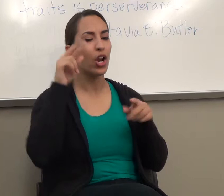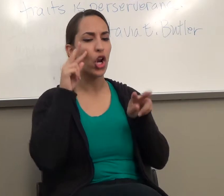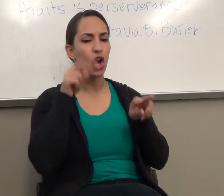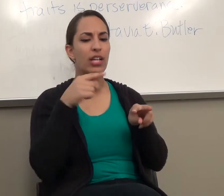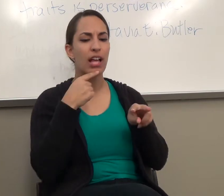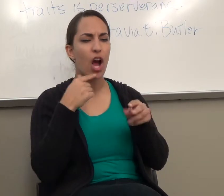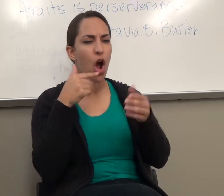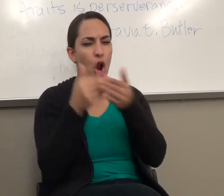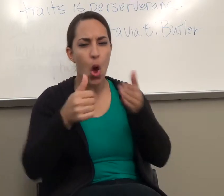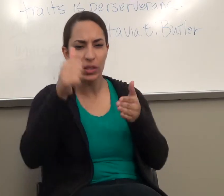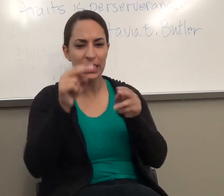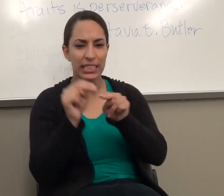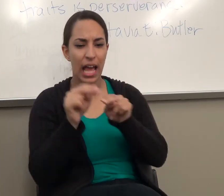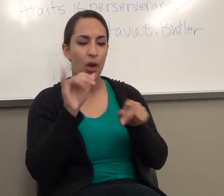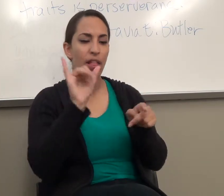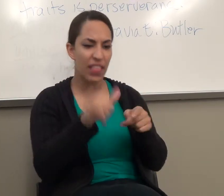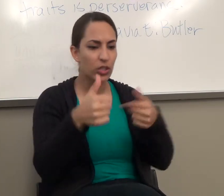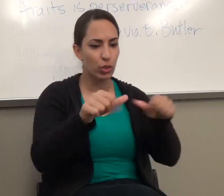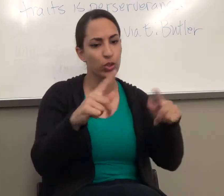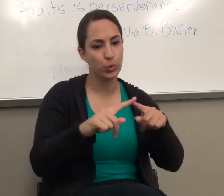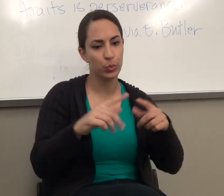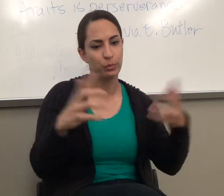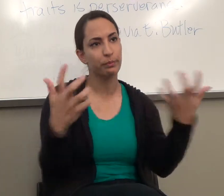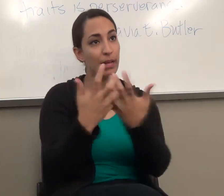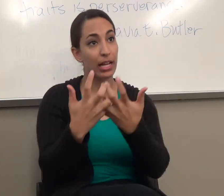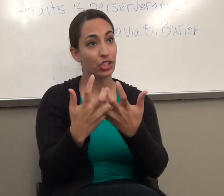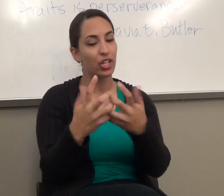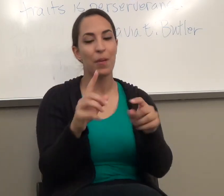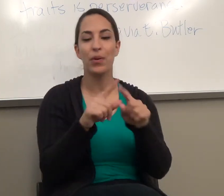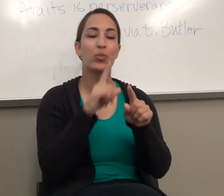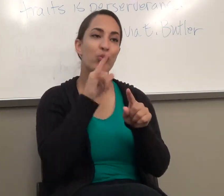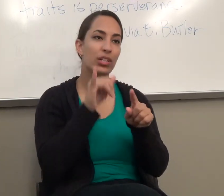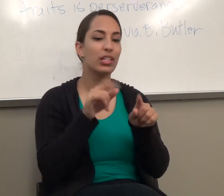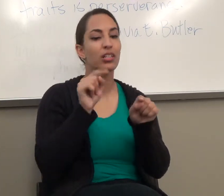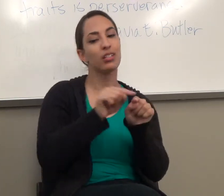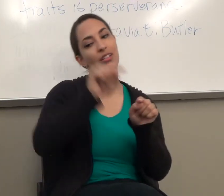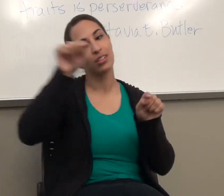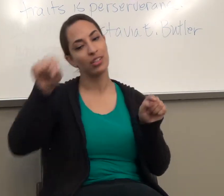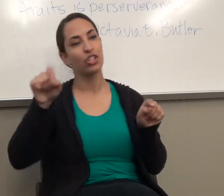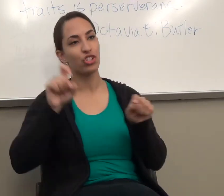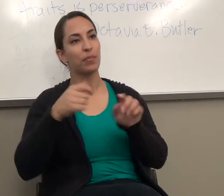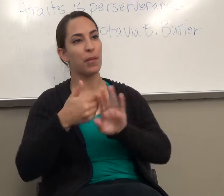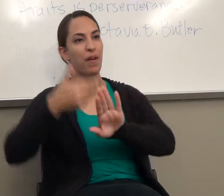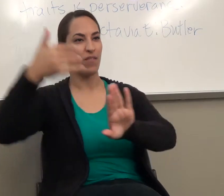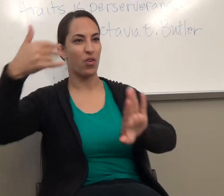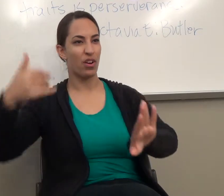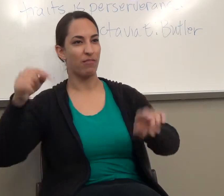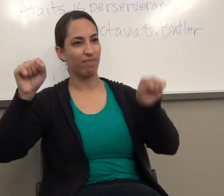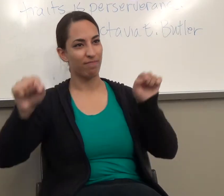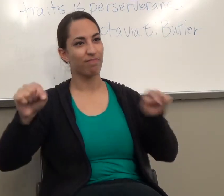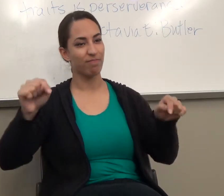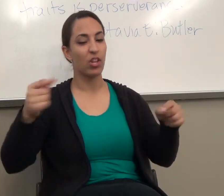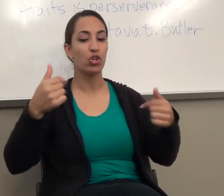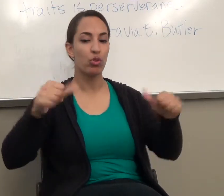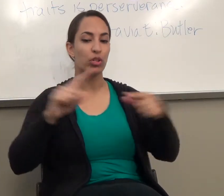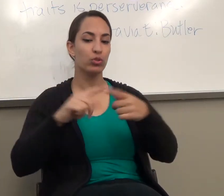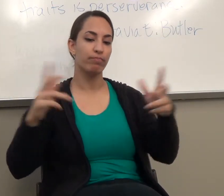phrases in between. Okay? Okay. Because of the war, the profits from